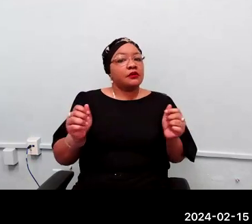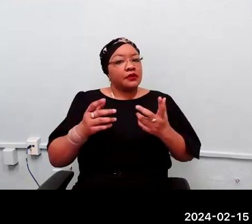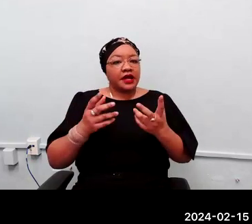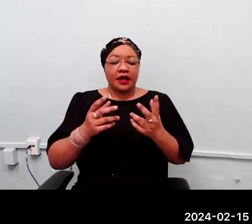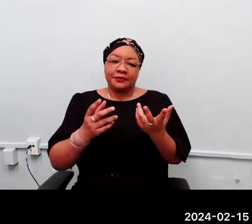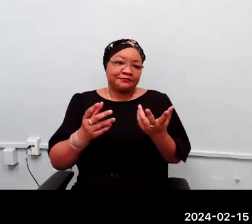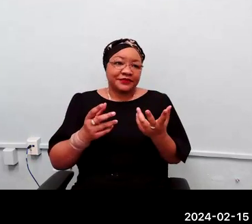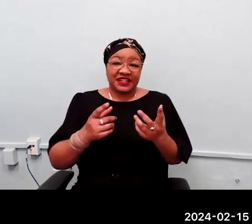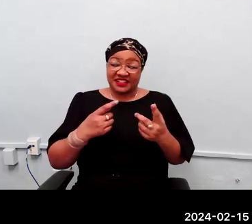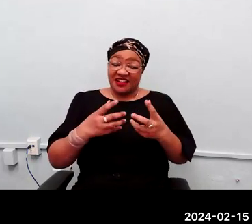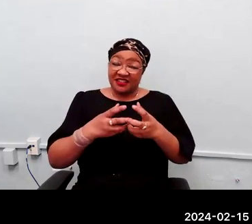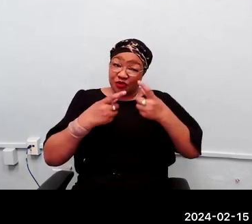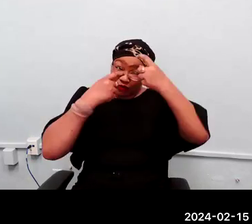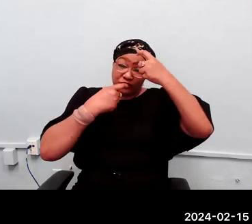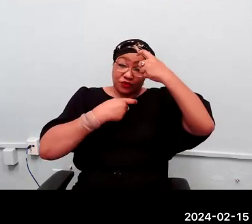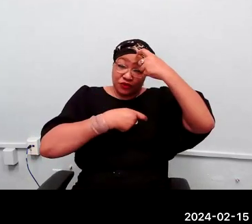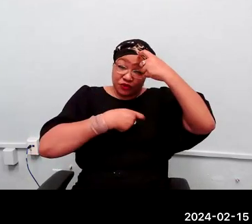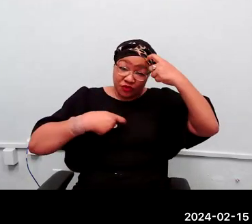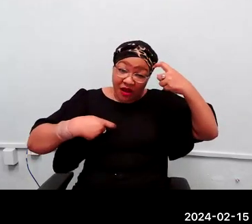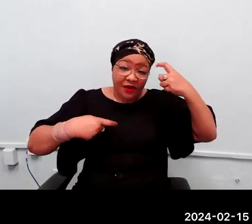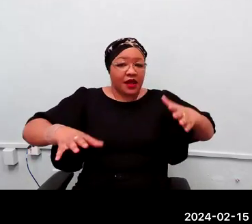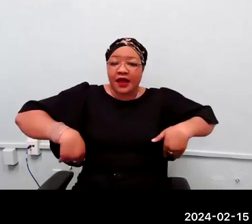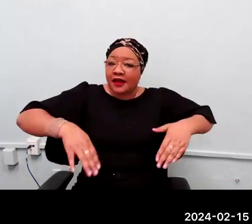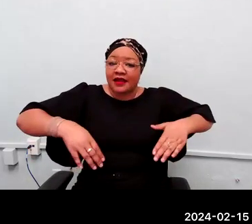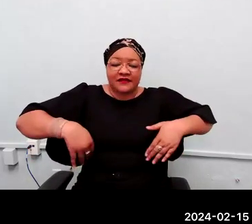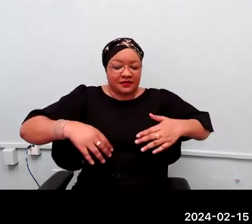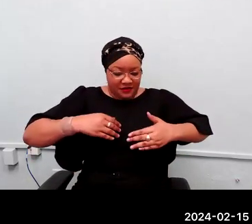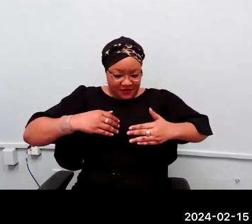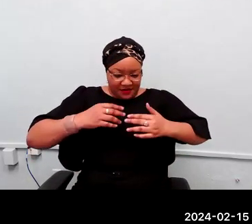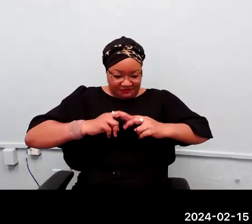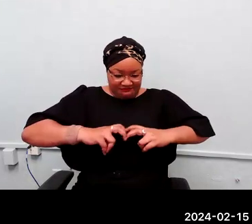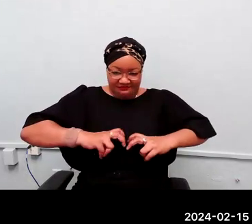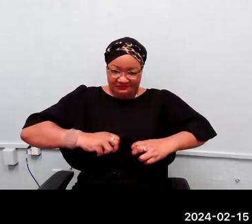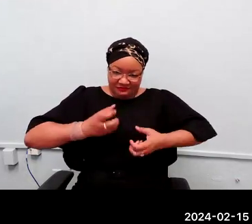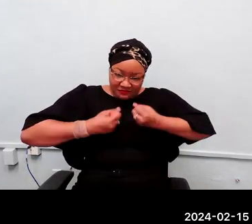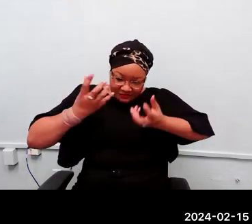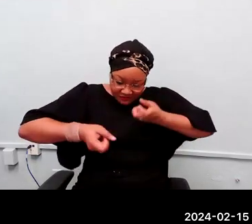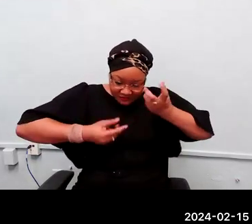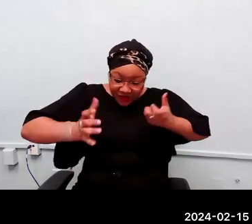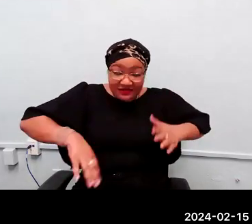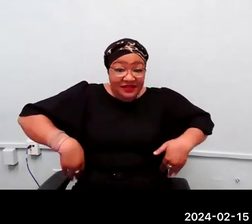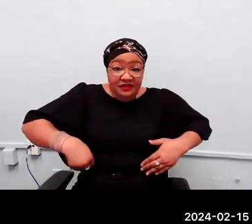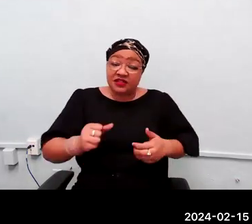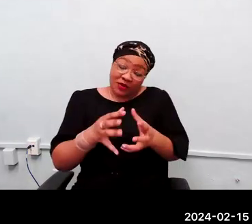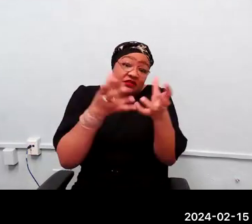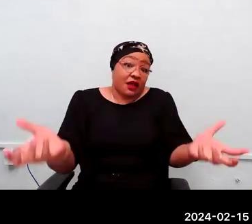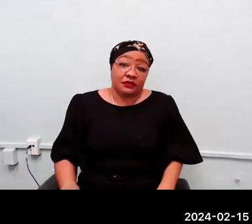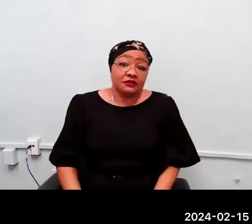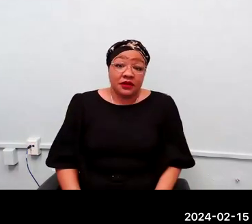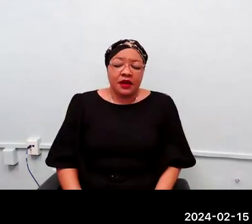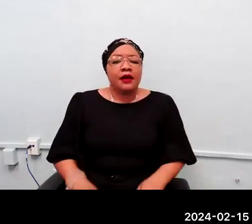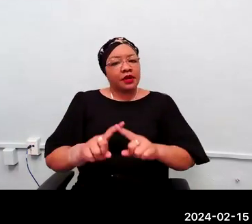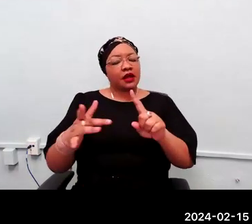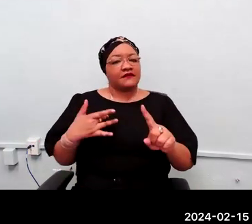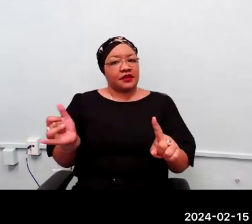with trauma that I have not yet processed. So, you know, it's a lot, but I felt like it